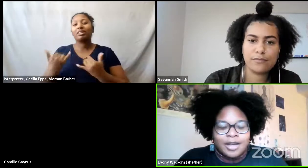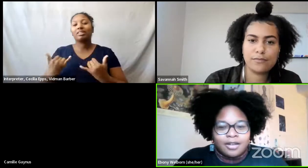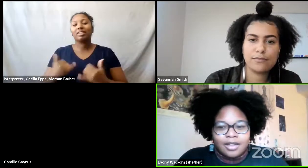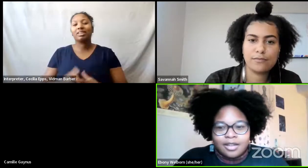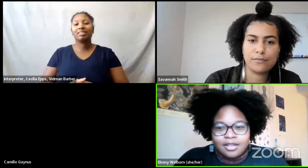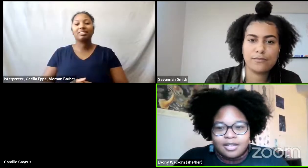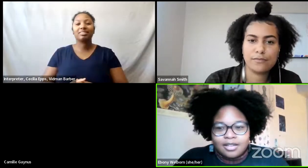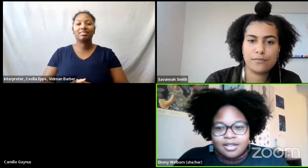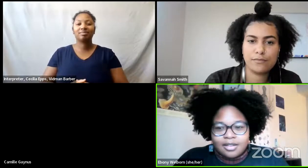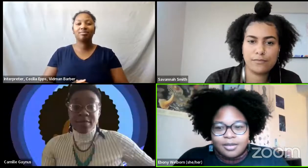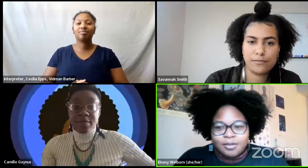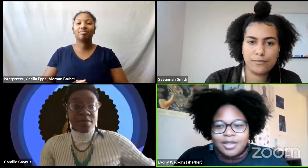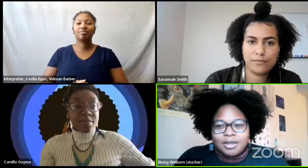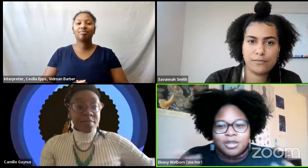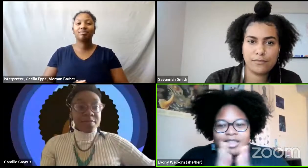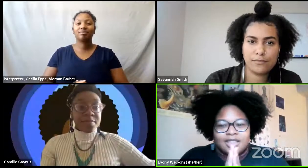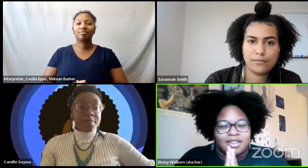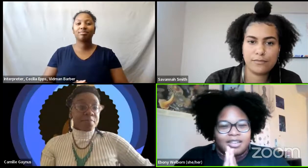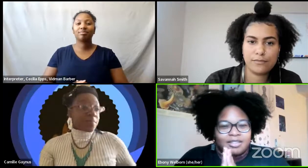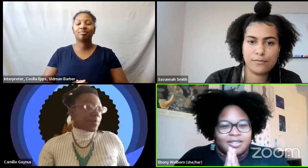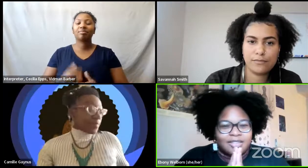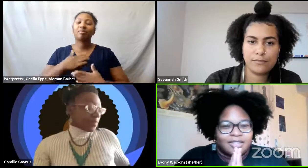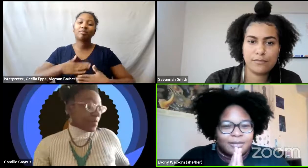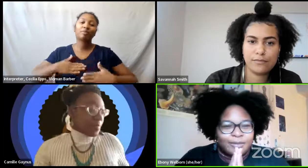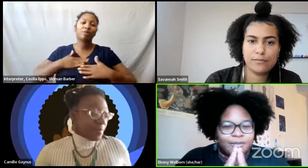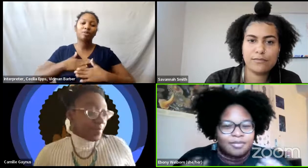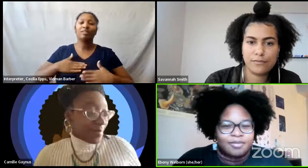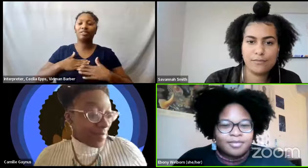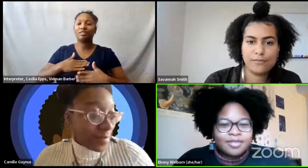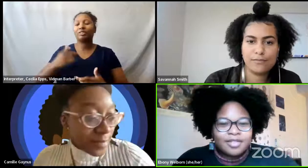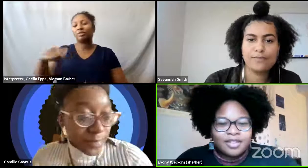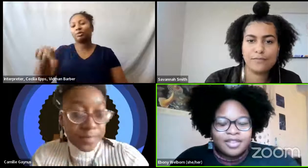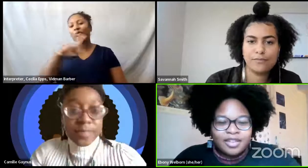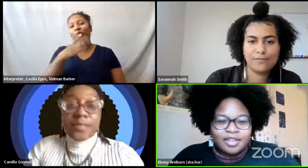and sticking around, and we appreciate you.